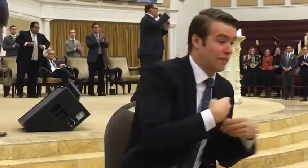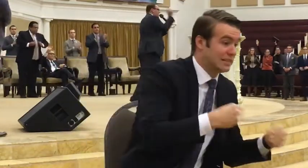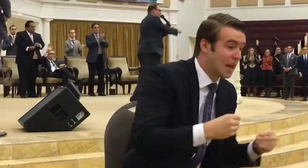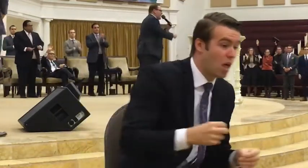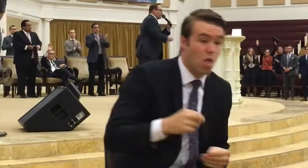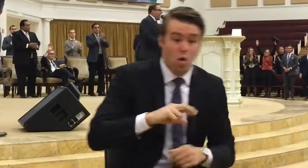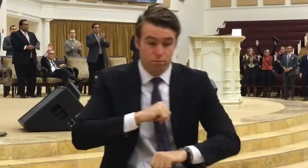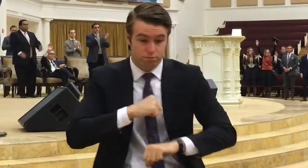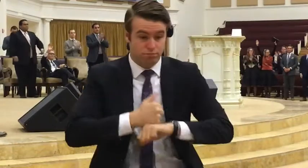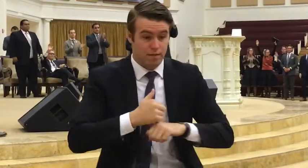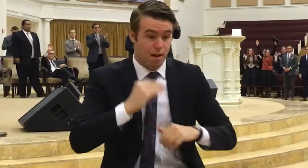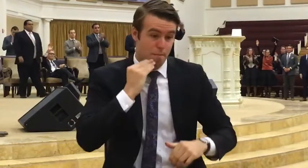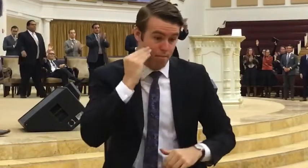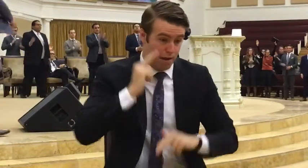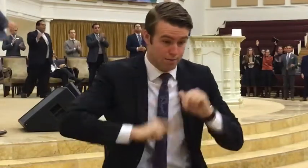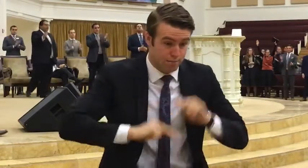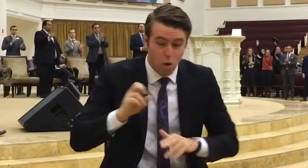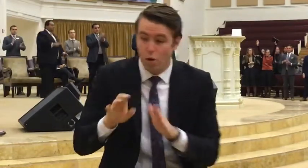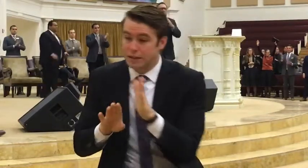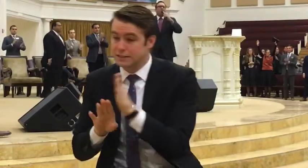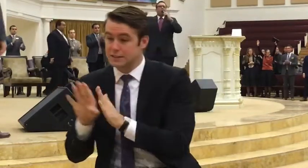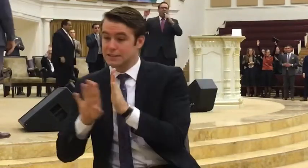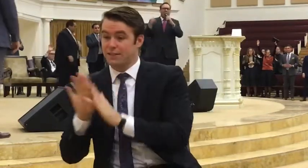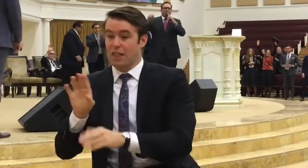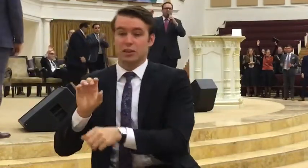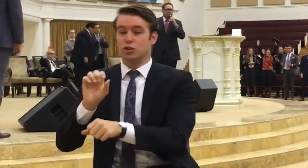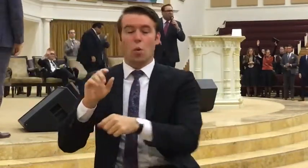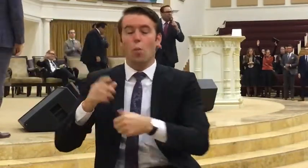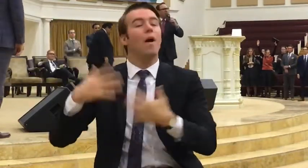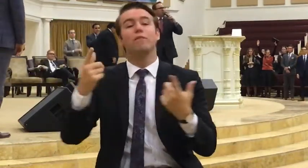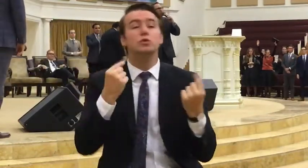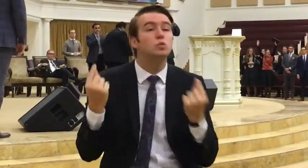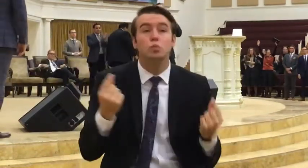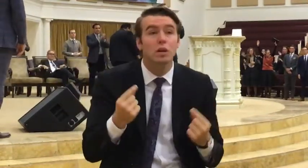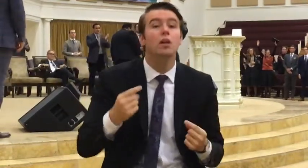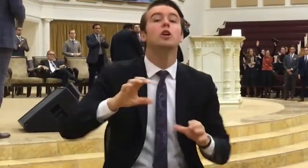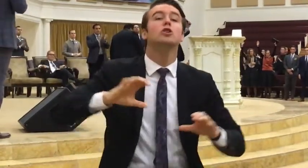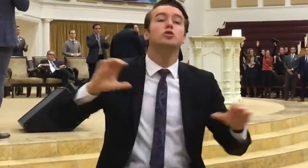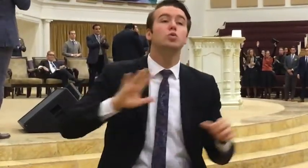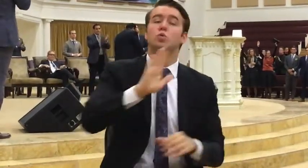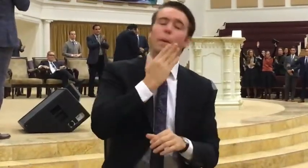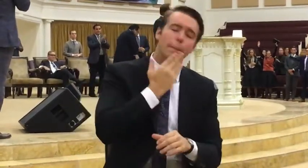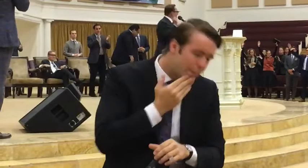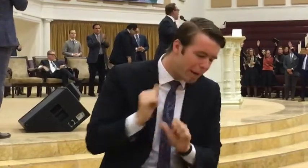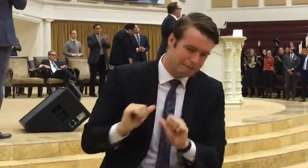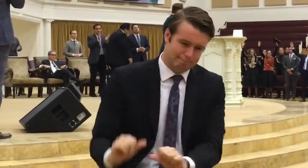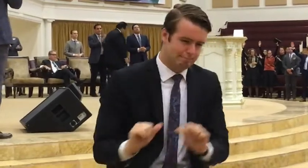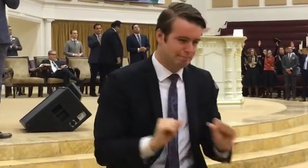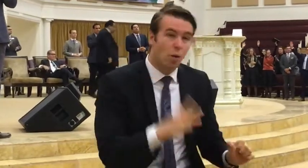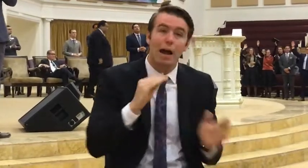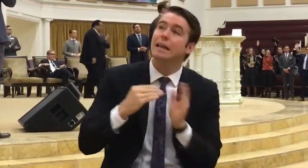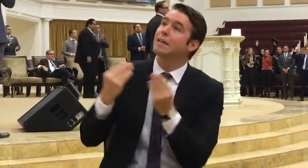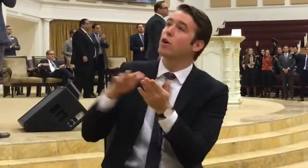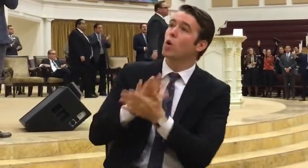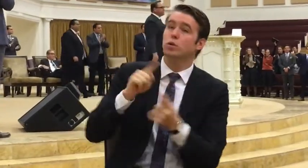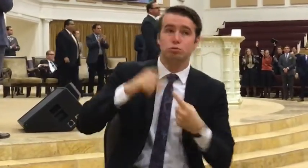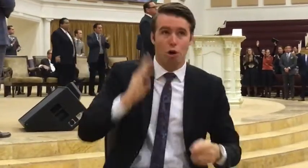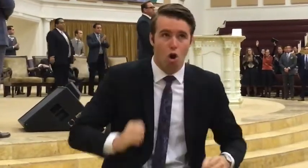or whether you're building a house or developing a child, whatever you're doing, do it to the best as giving glory to God.